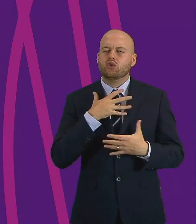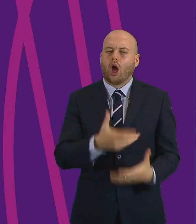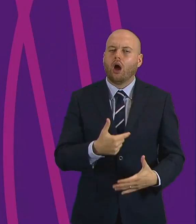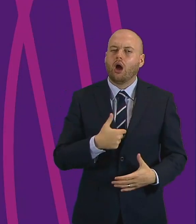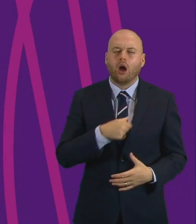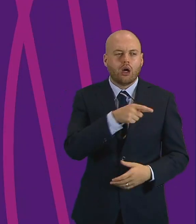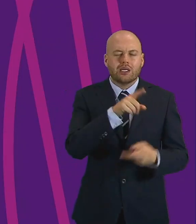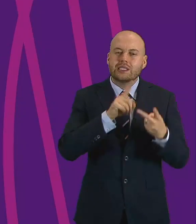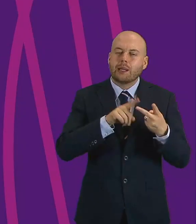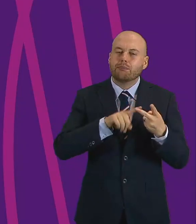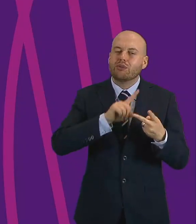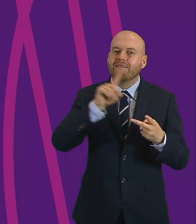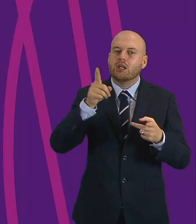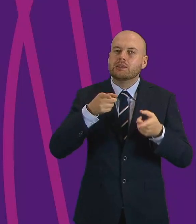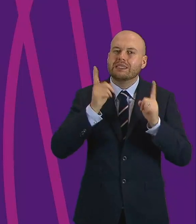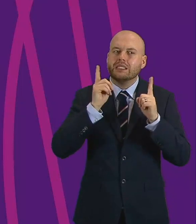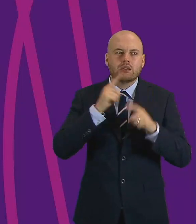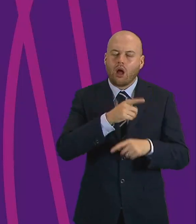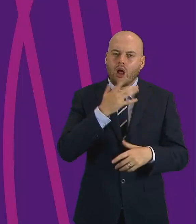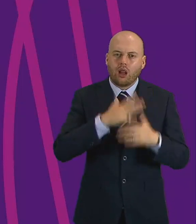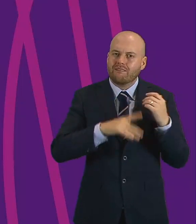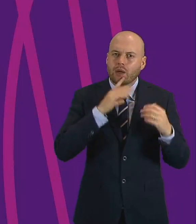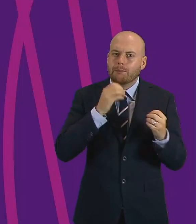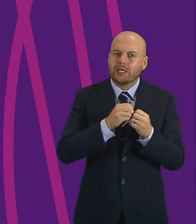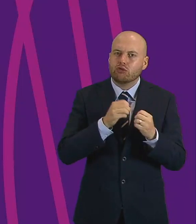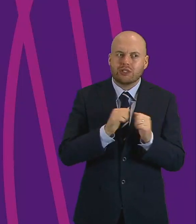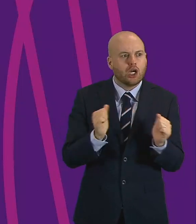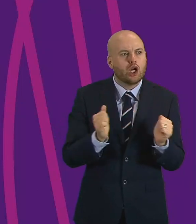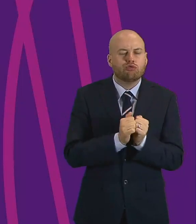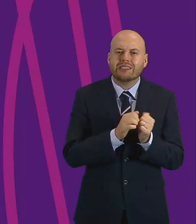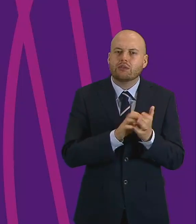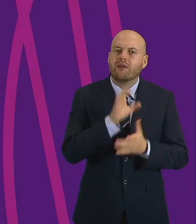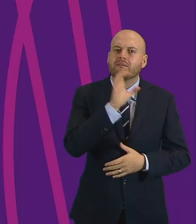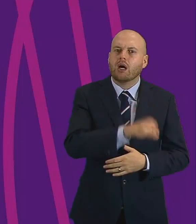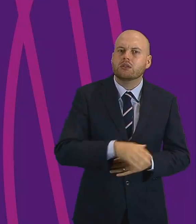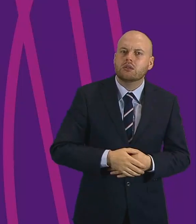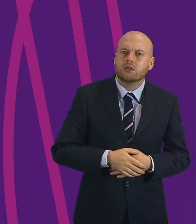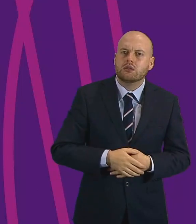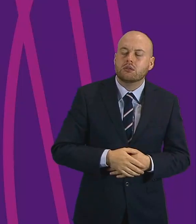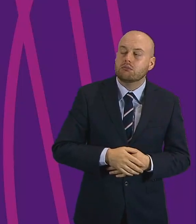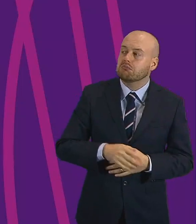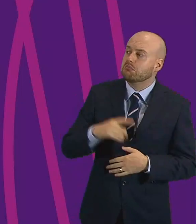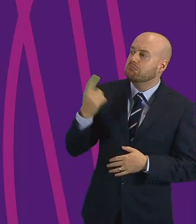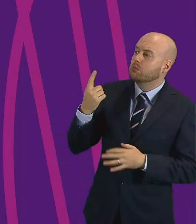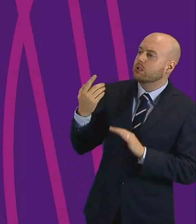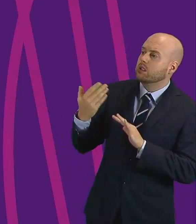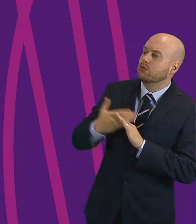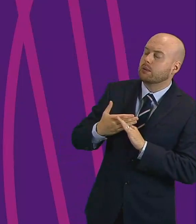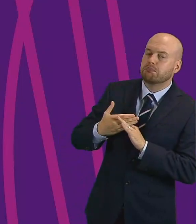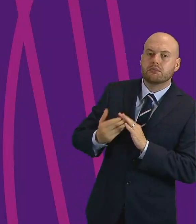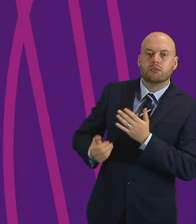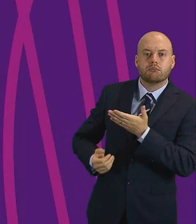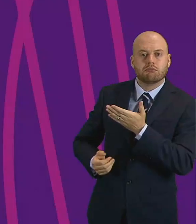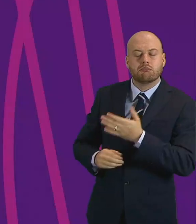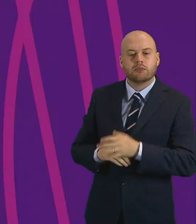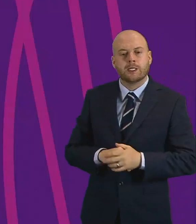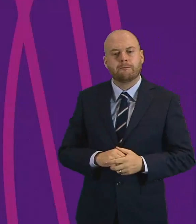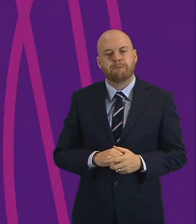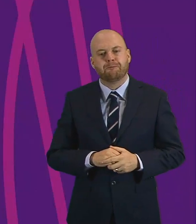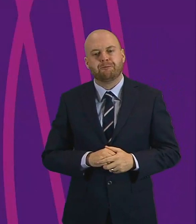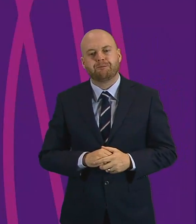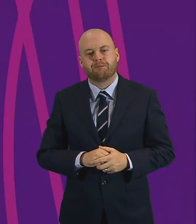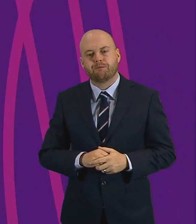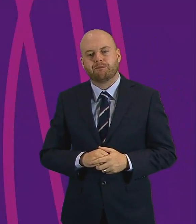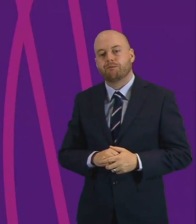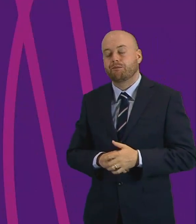First Minister. Now, in her evidence, yes, it's timely, have an intervention. Member, and I think many of the